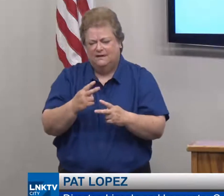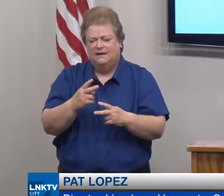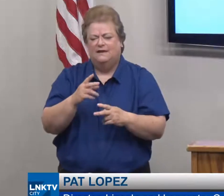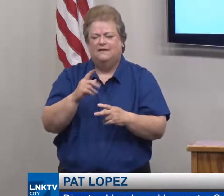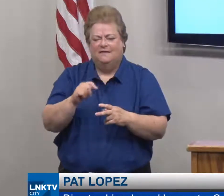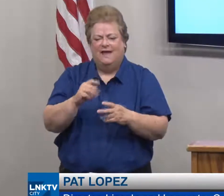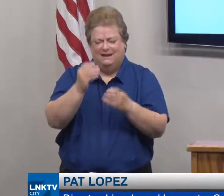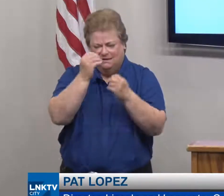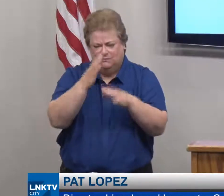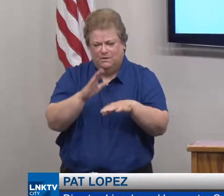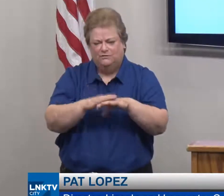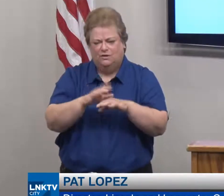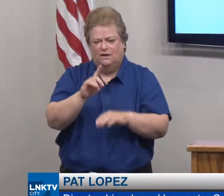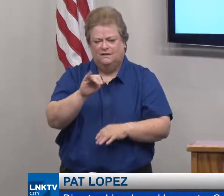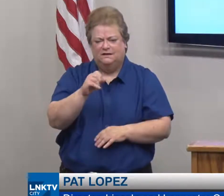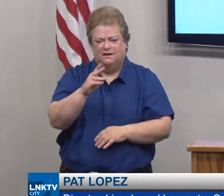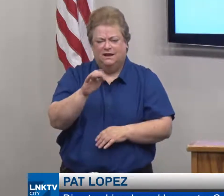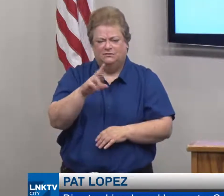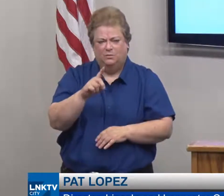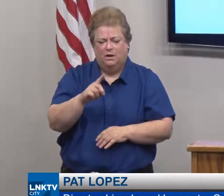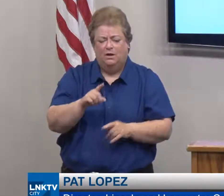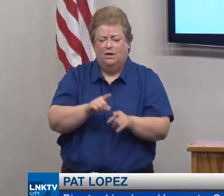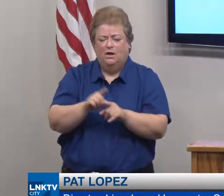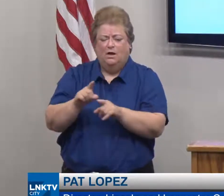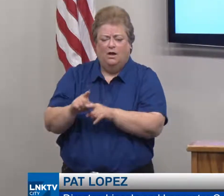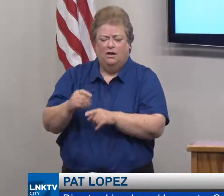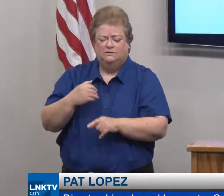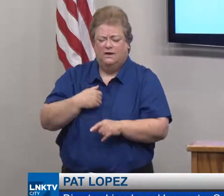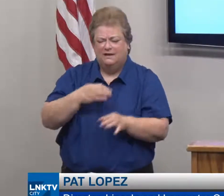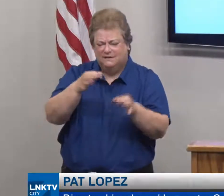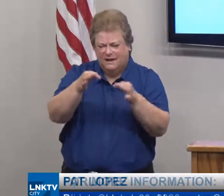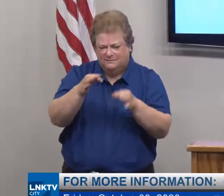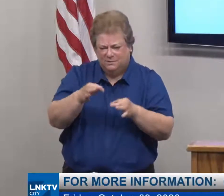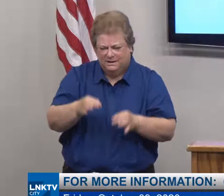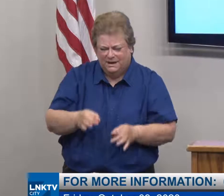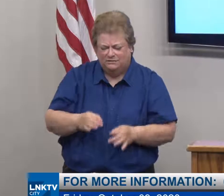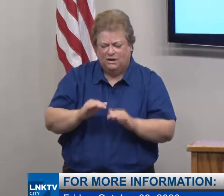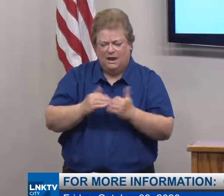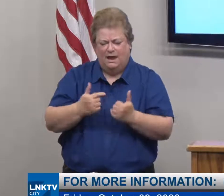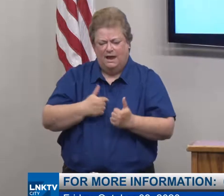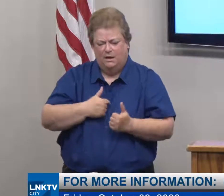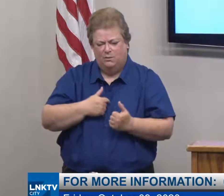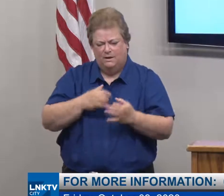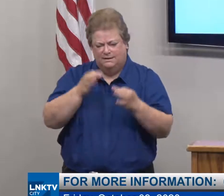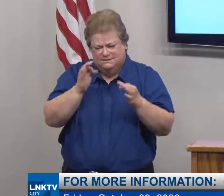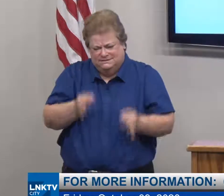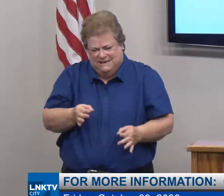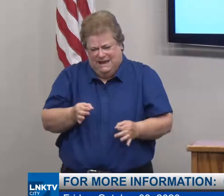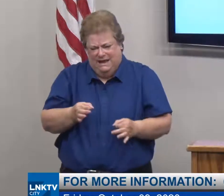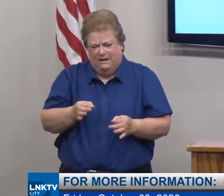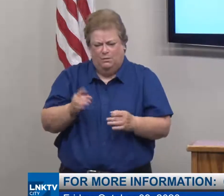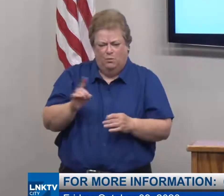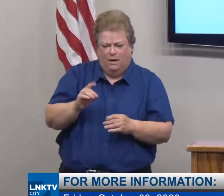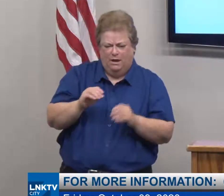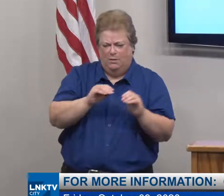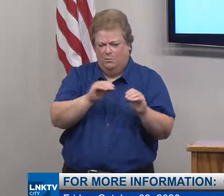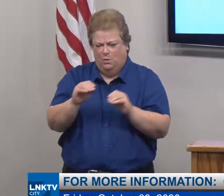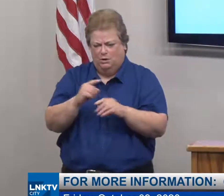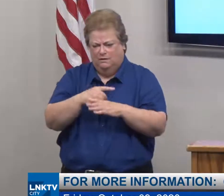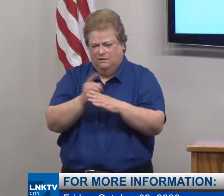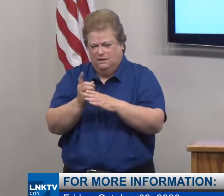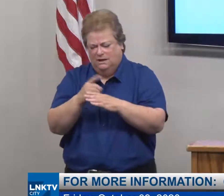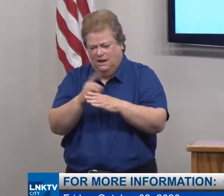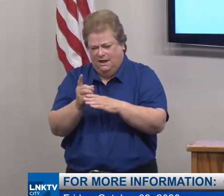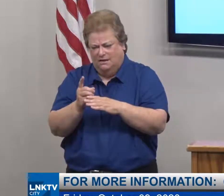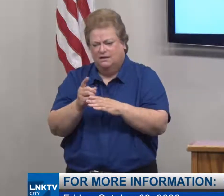dashboard. The website also includes an explanation of the metrics we use to determine the dial position. You'll find that